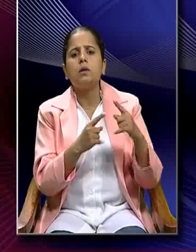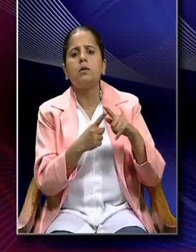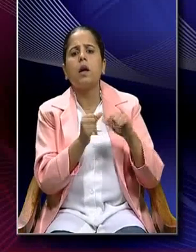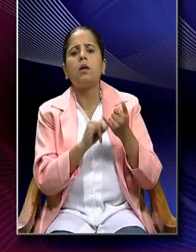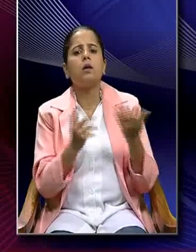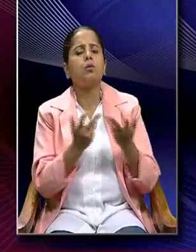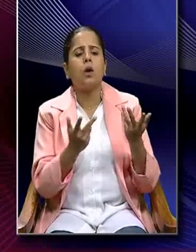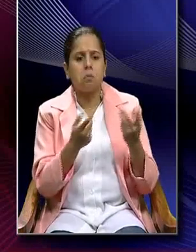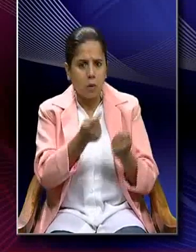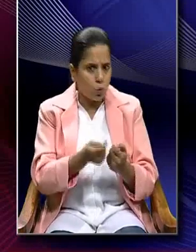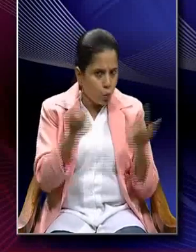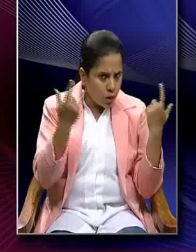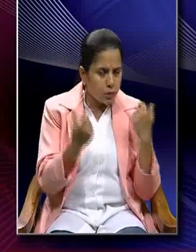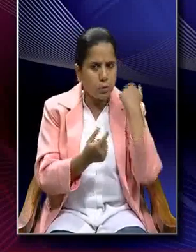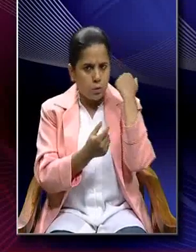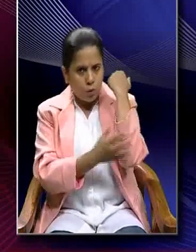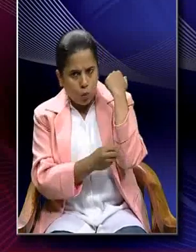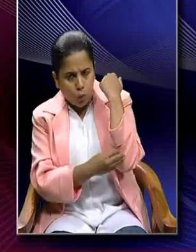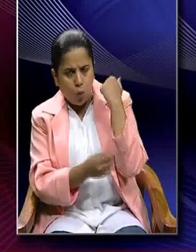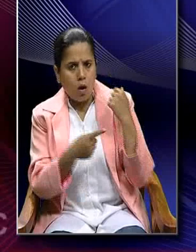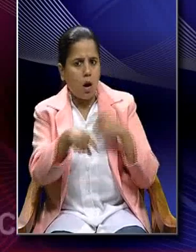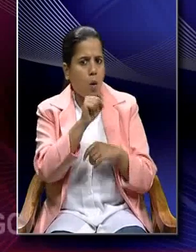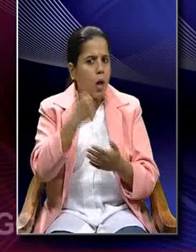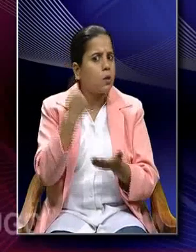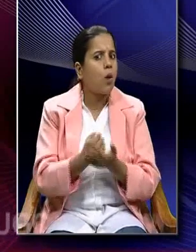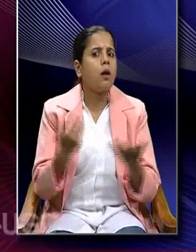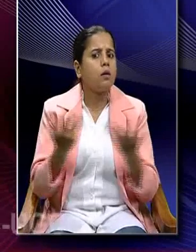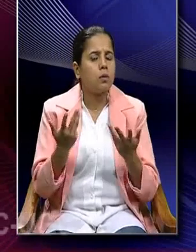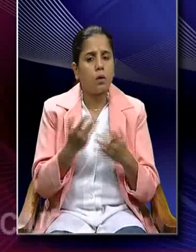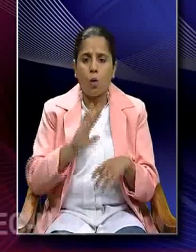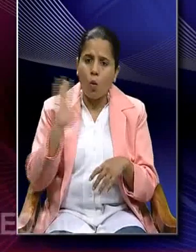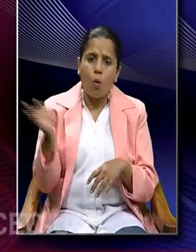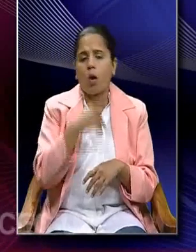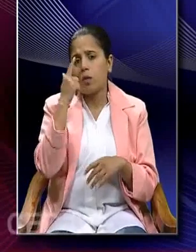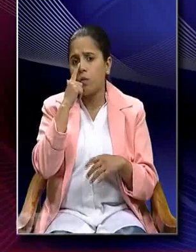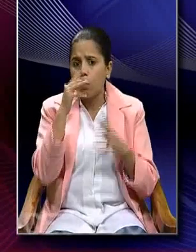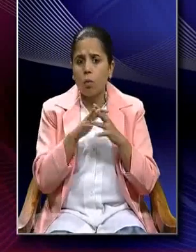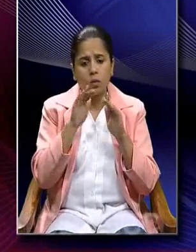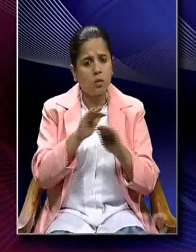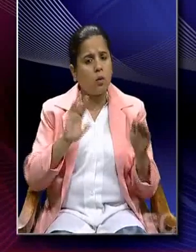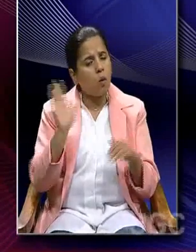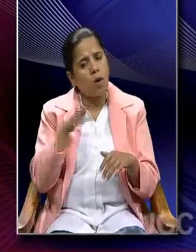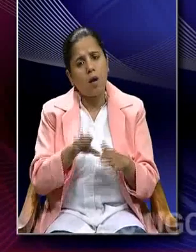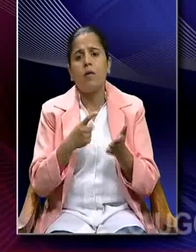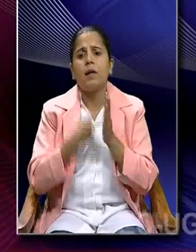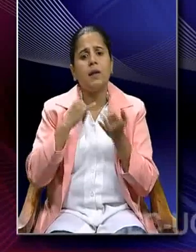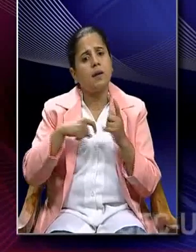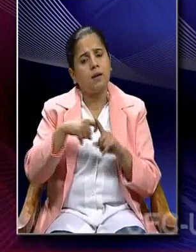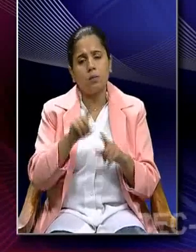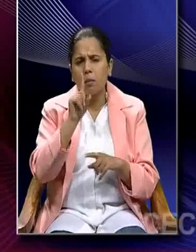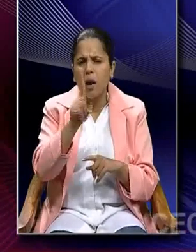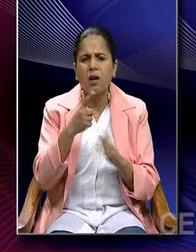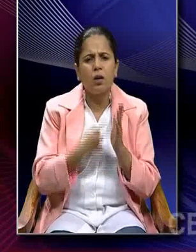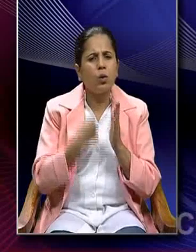social structure? What are her rights? Are all girl children equally at risks? What kind of